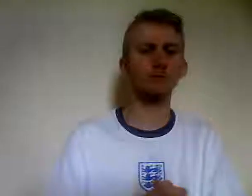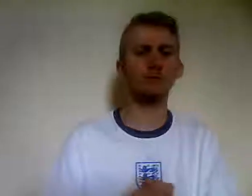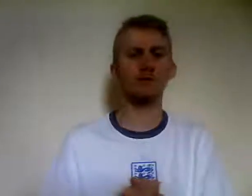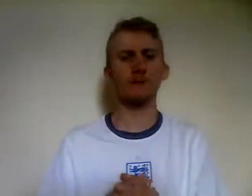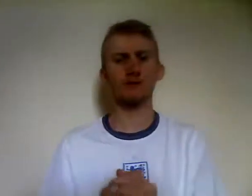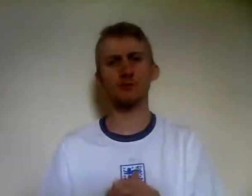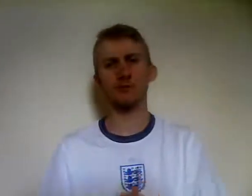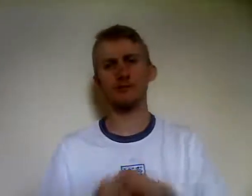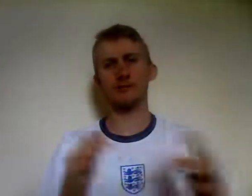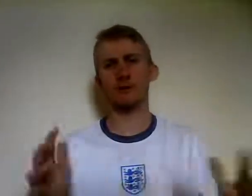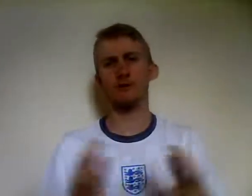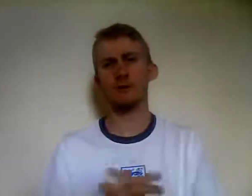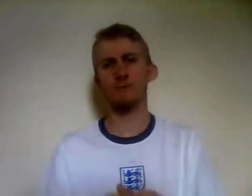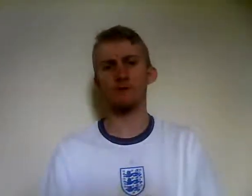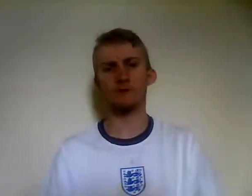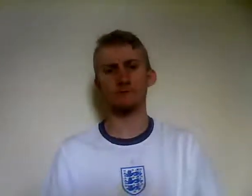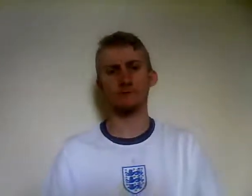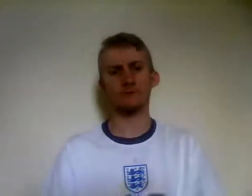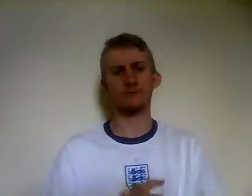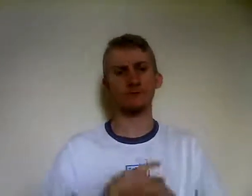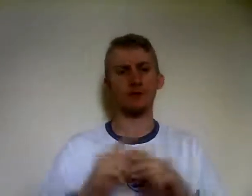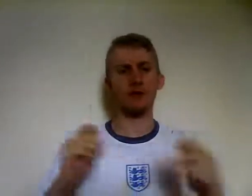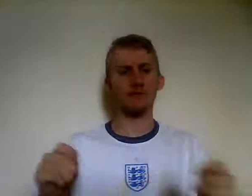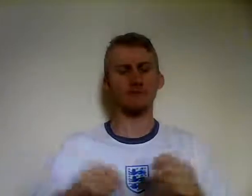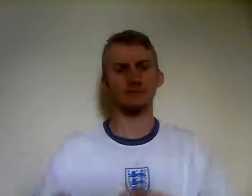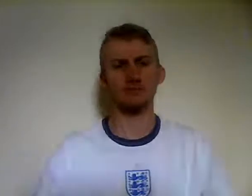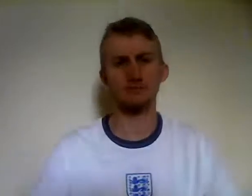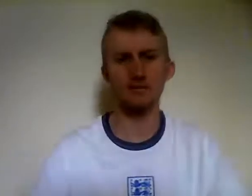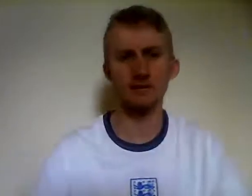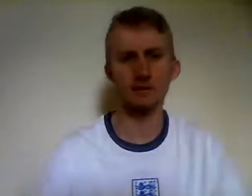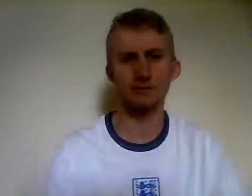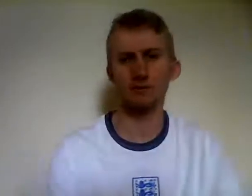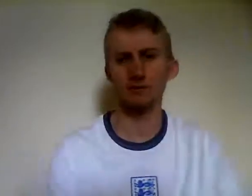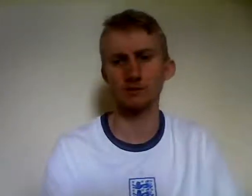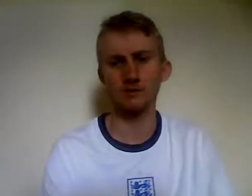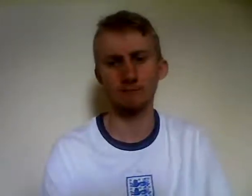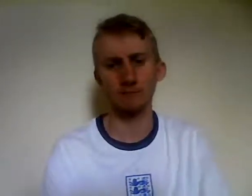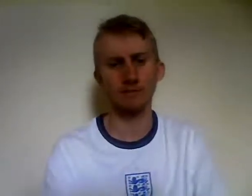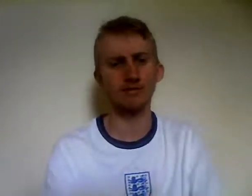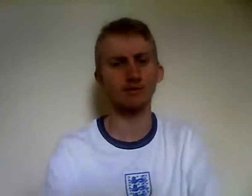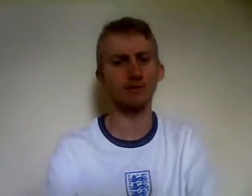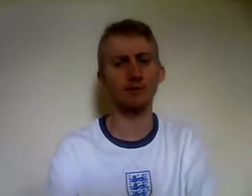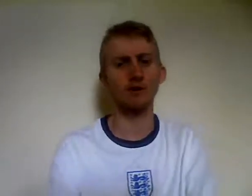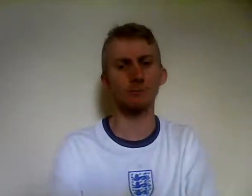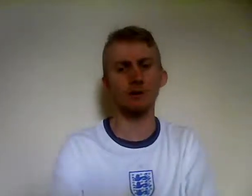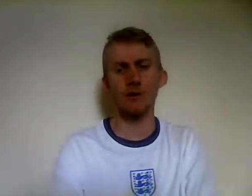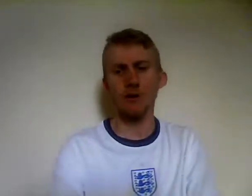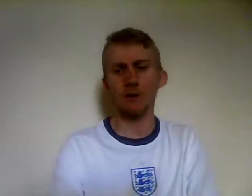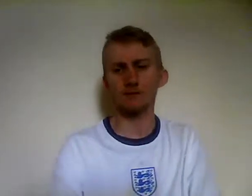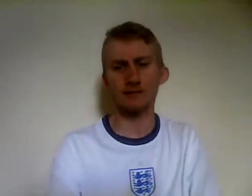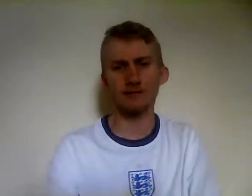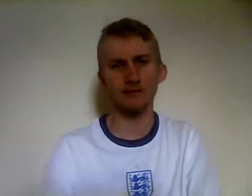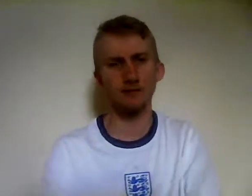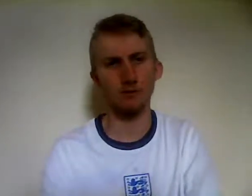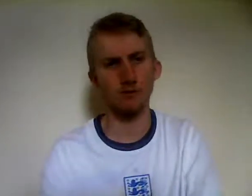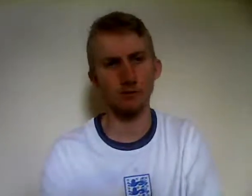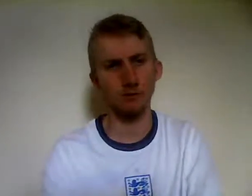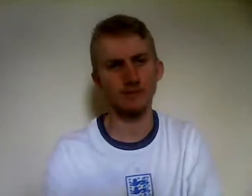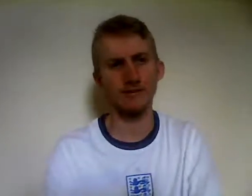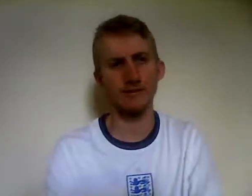YouTube, welcome back to a new video and welcome to this channel. If you're watching, we're doing a history of your club today of Crawley Town, but I